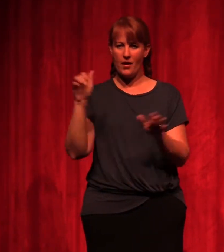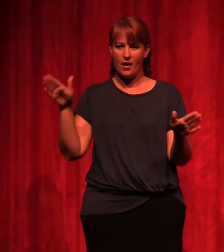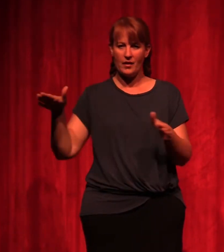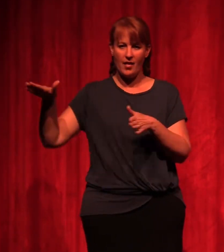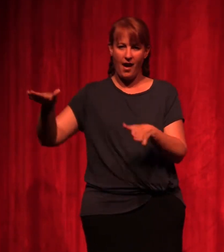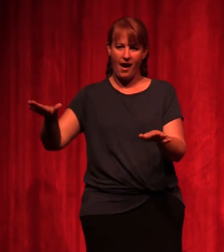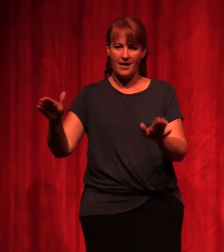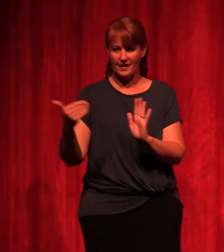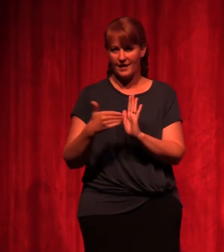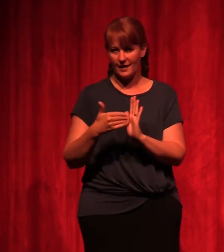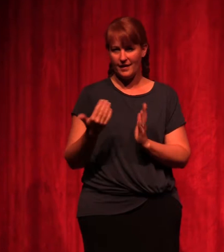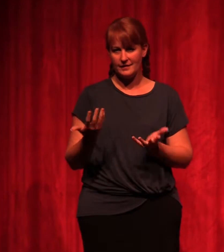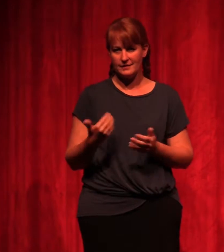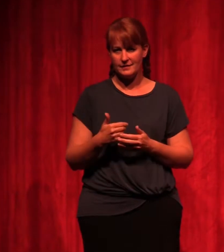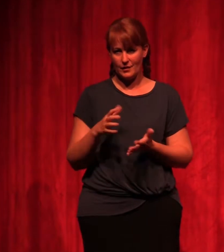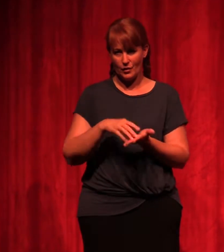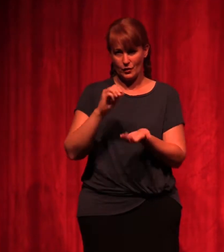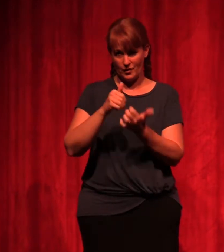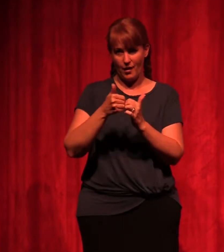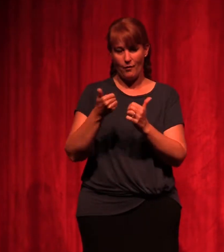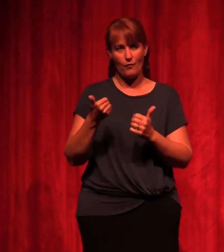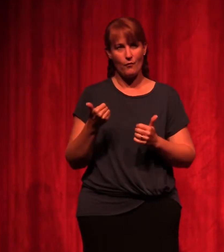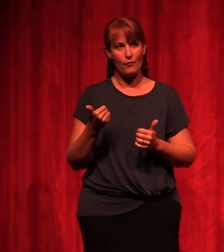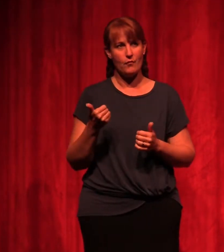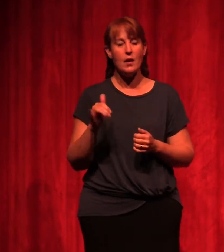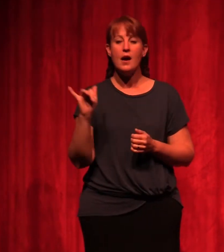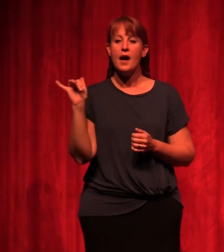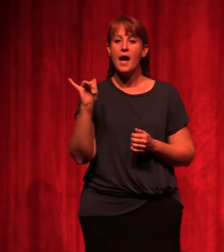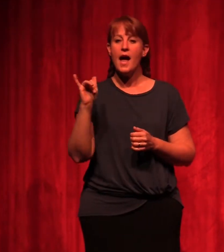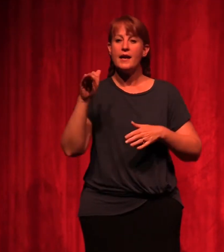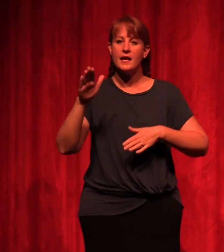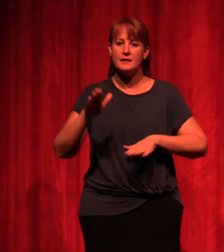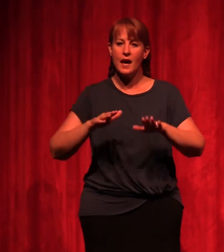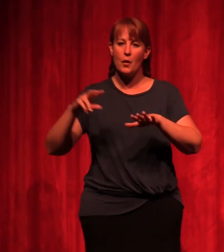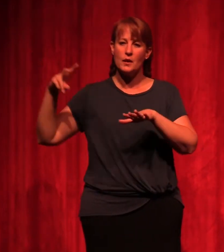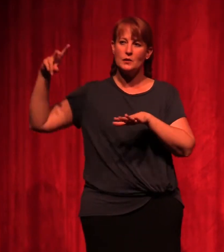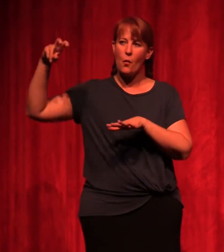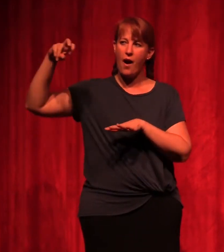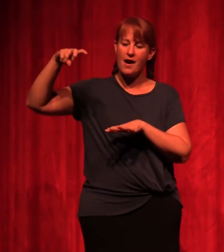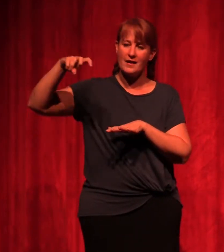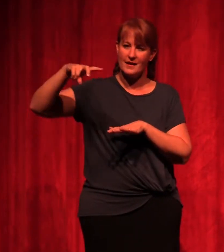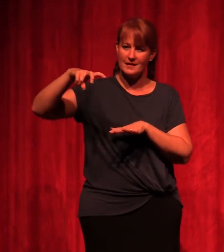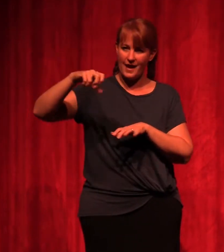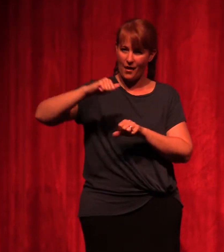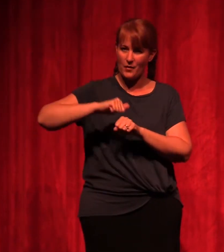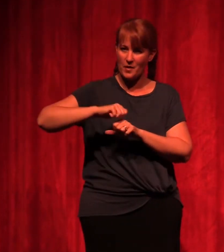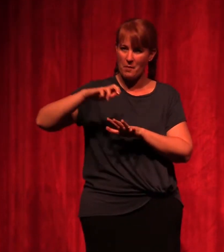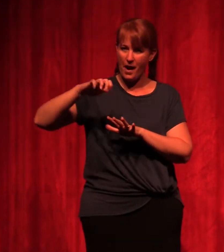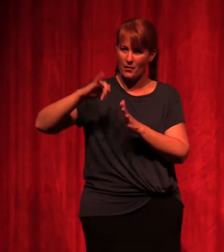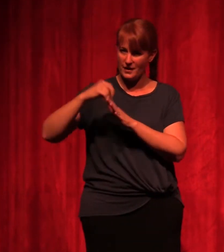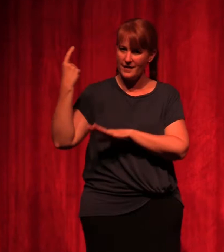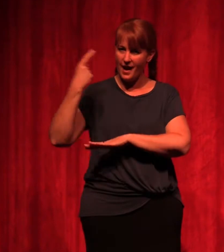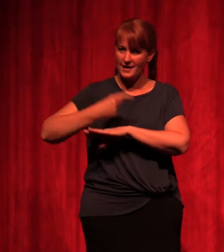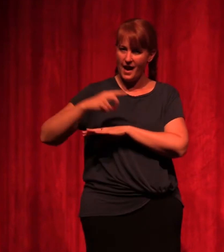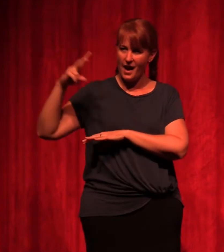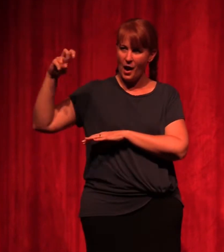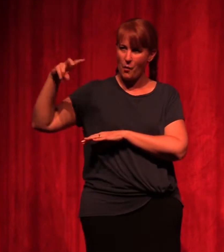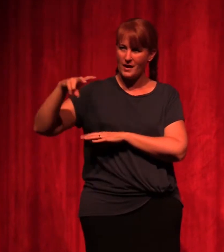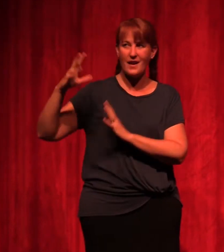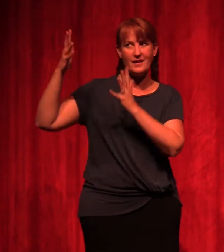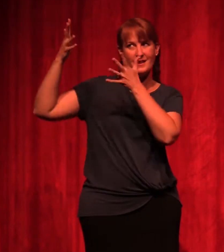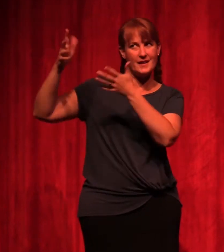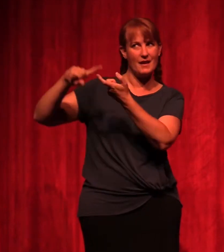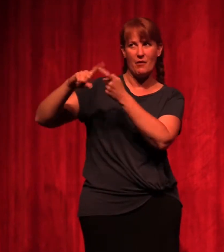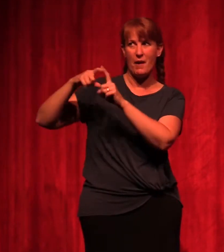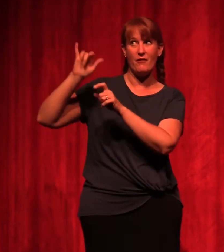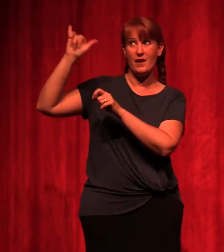paraglide. And as I was walking down Mount Jumbo that day, leaving my